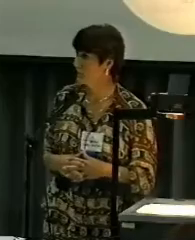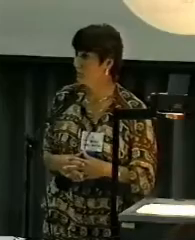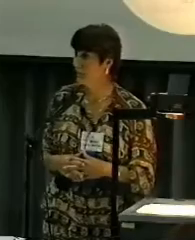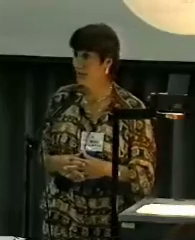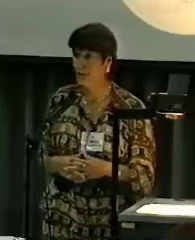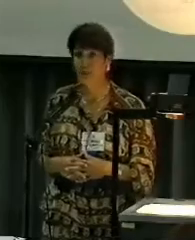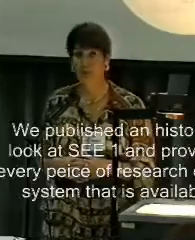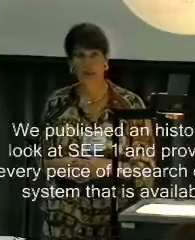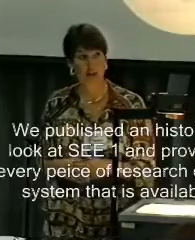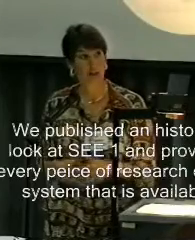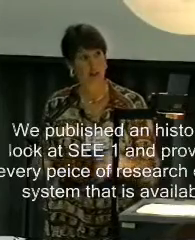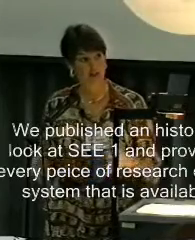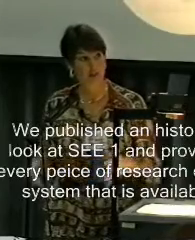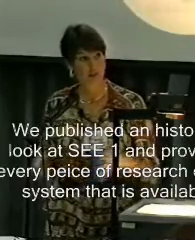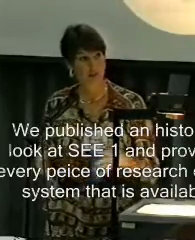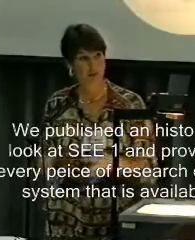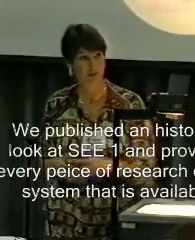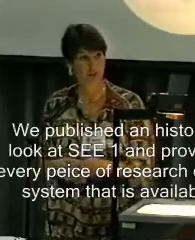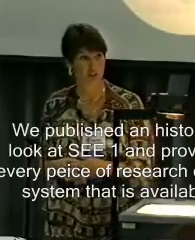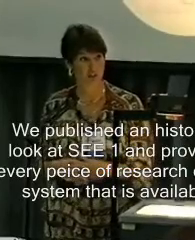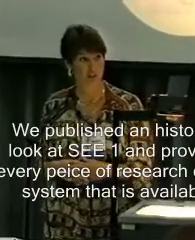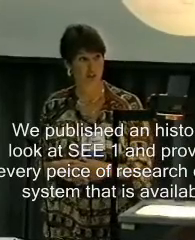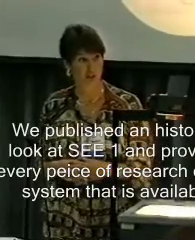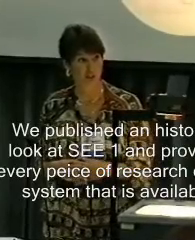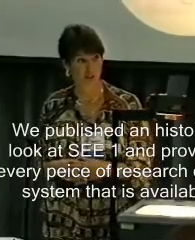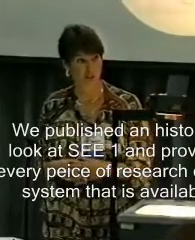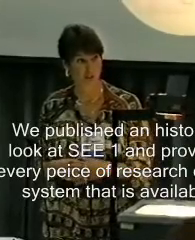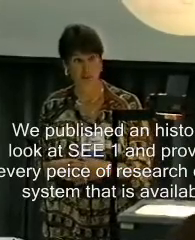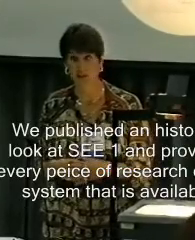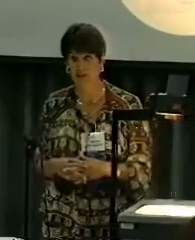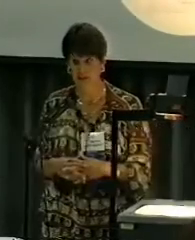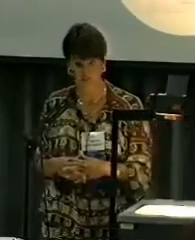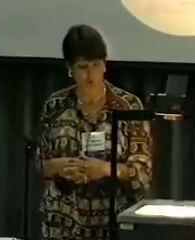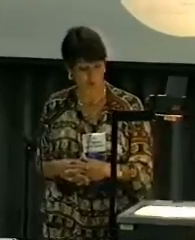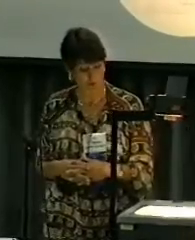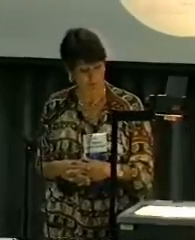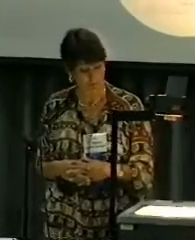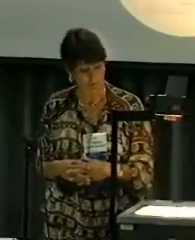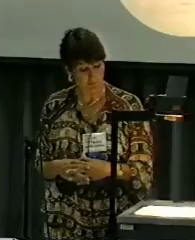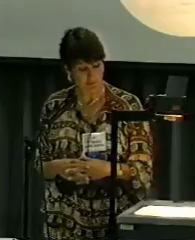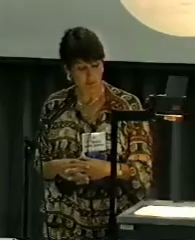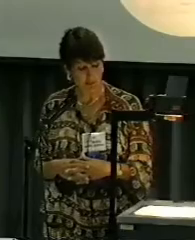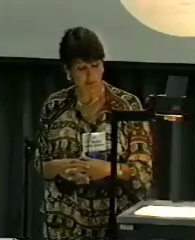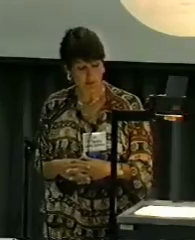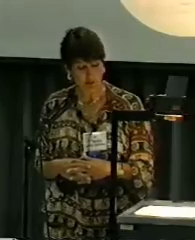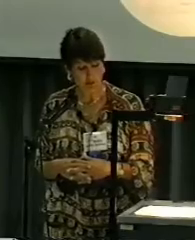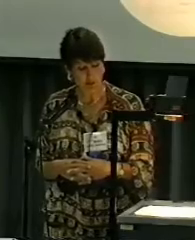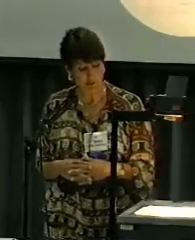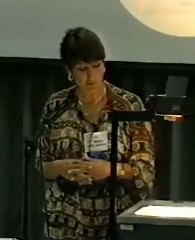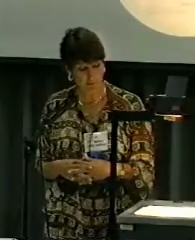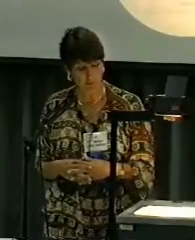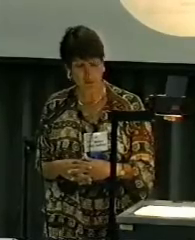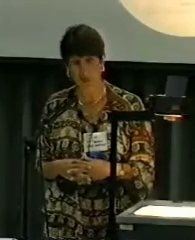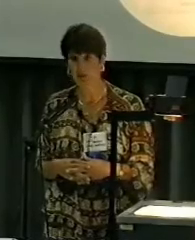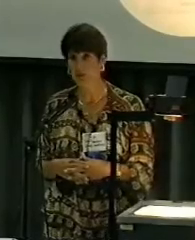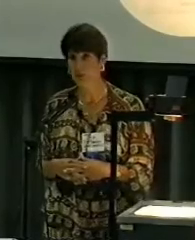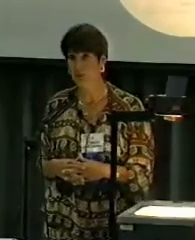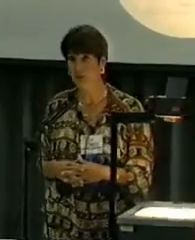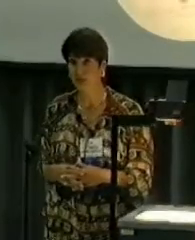C1 and provided every piece of research on the system that is available. And one of the important things about C1 is,